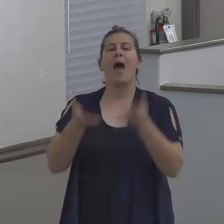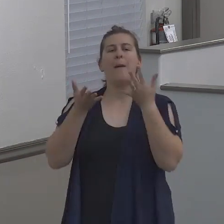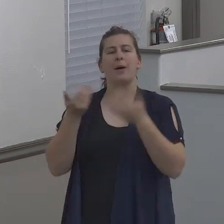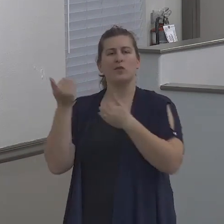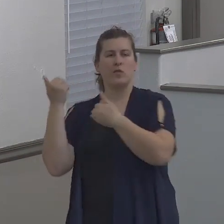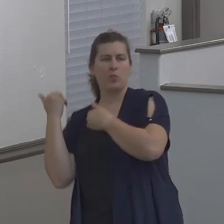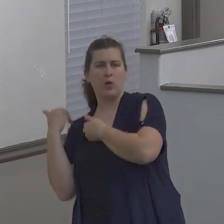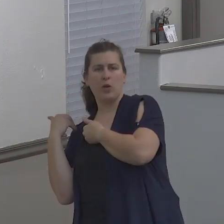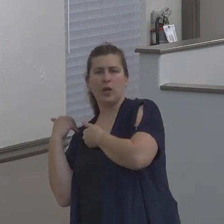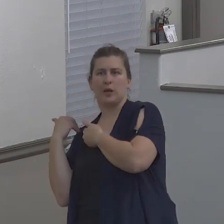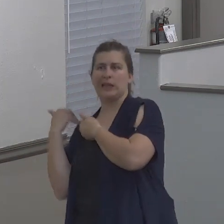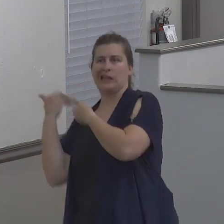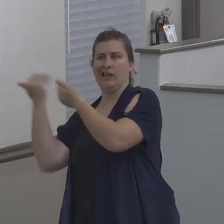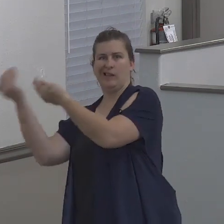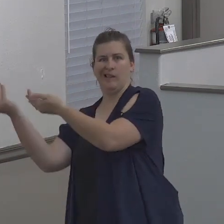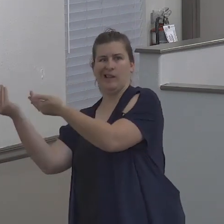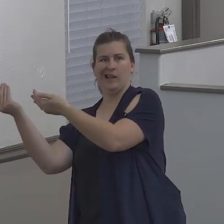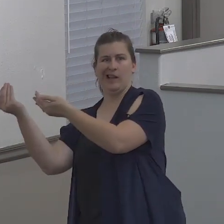Lord?